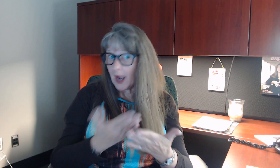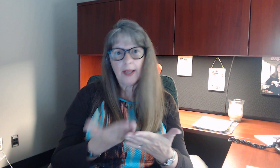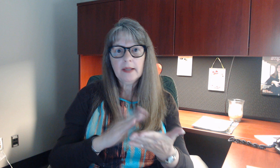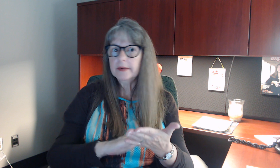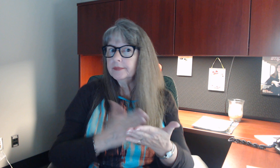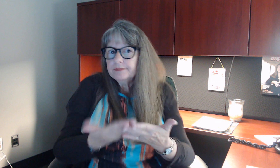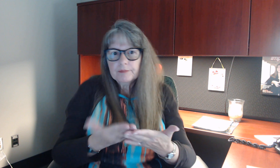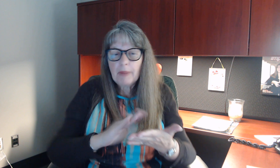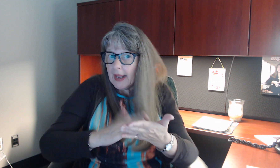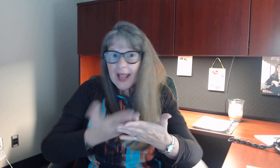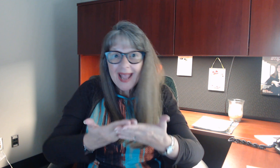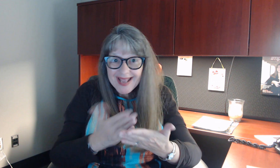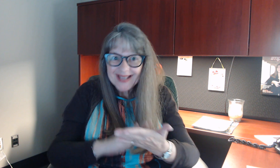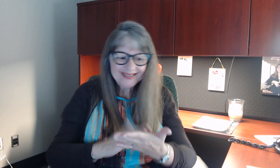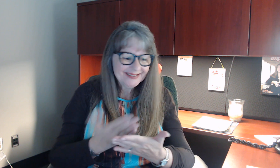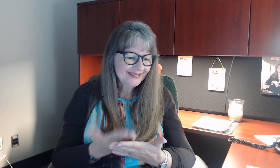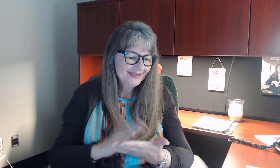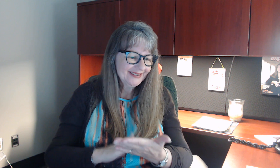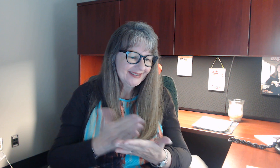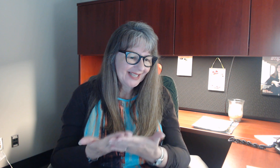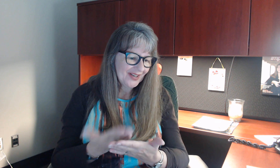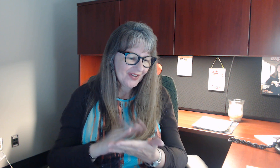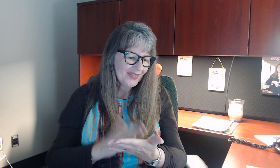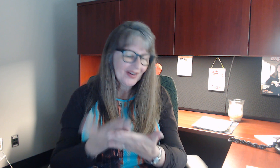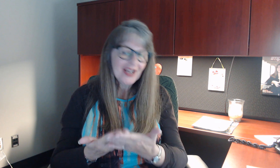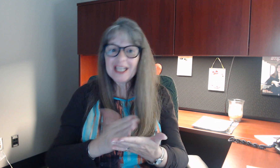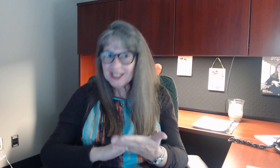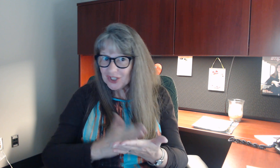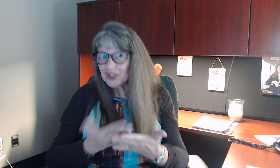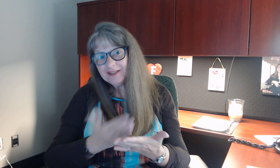fry. Pancake. It's kind of holding it. Kitchen.